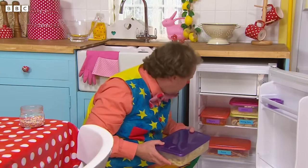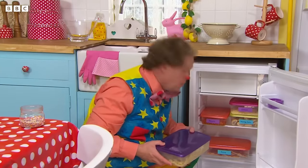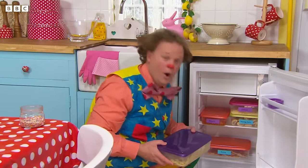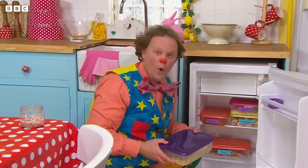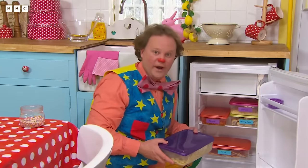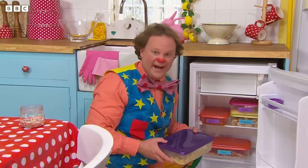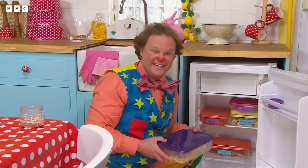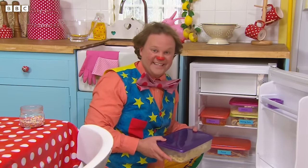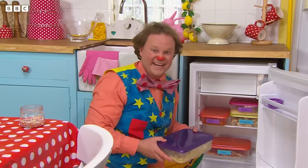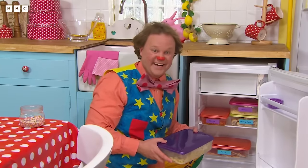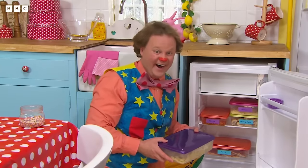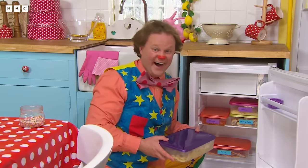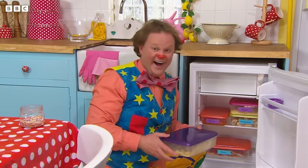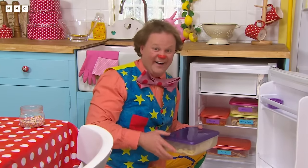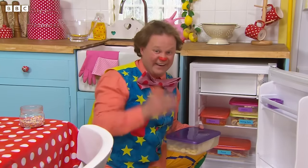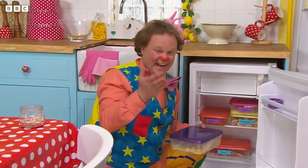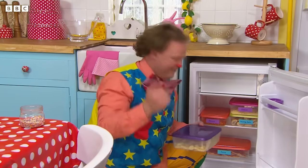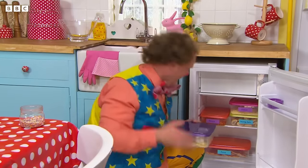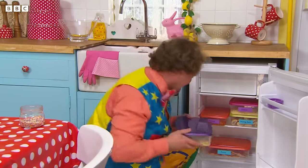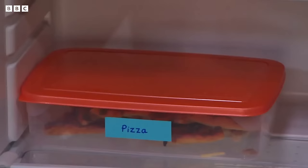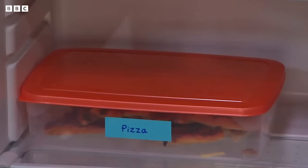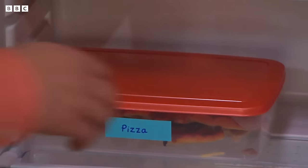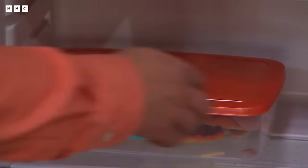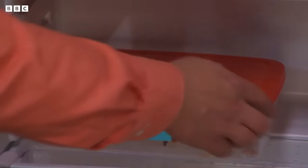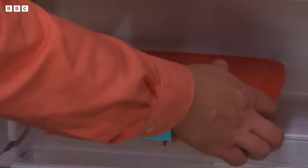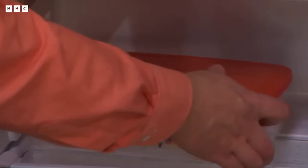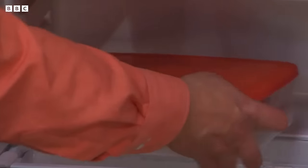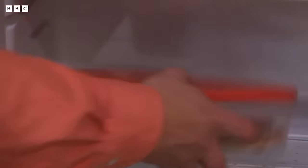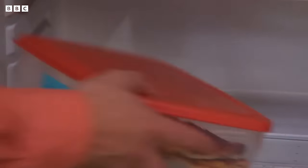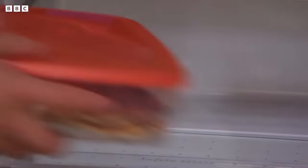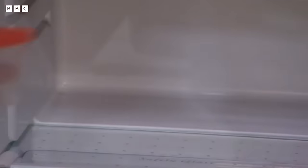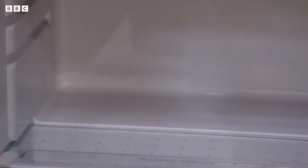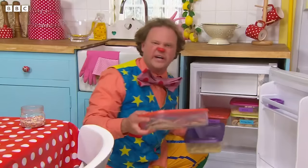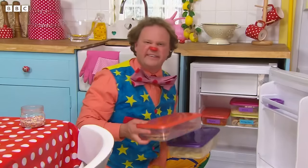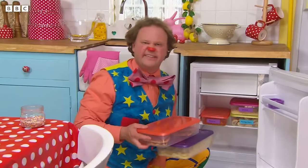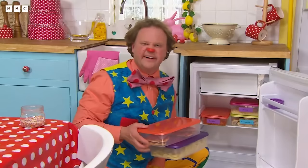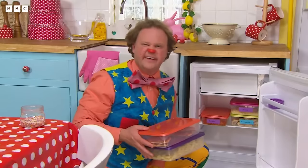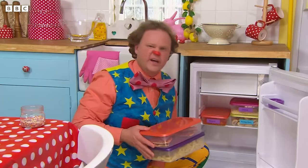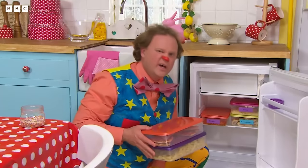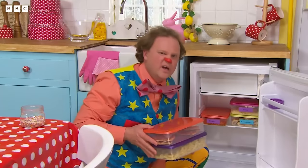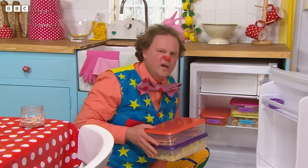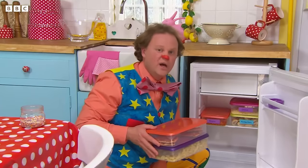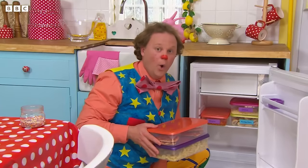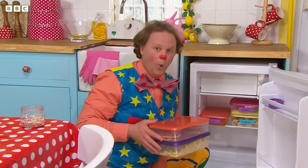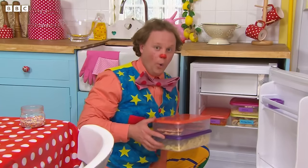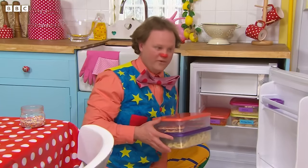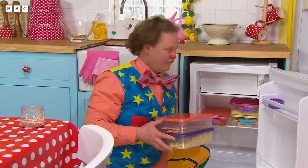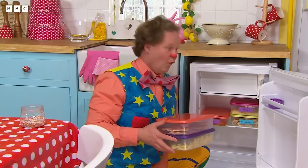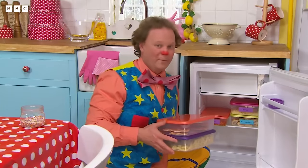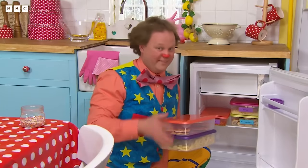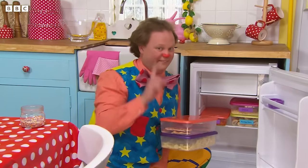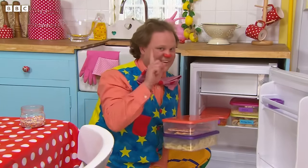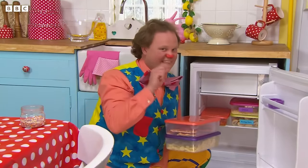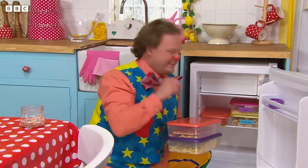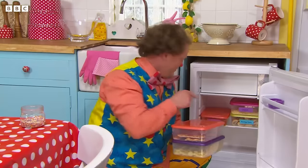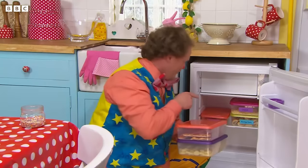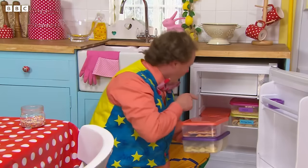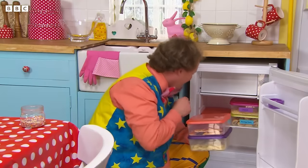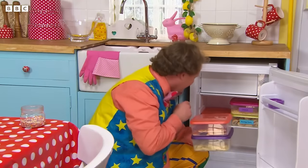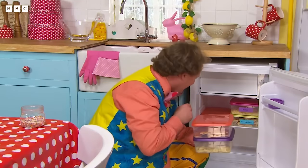Custard? Custard. Oh, we love custard, don't we? No, no custard. Strawberries. Ooh, strawberries. I've seen some strawberries in